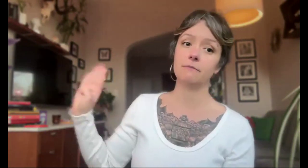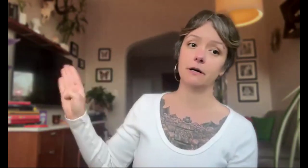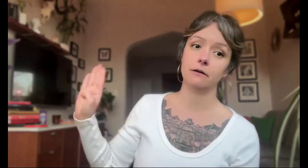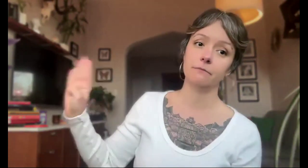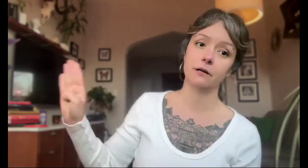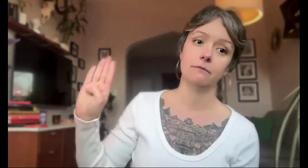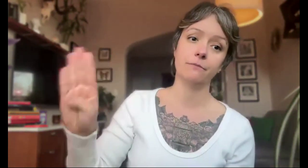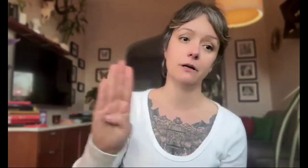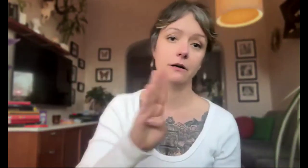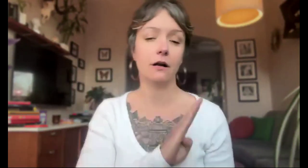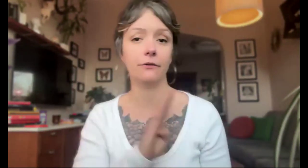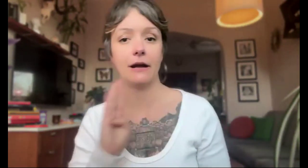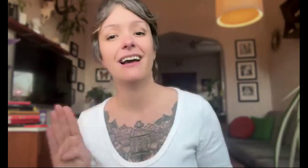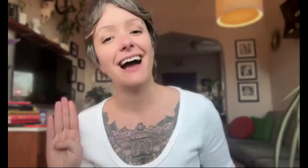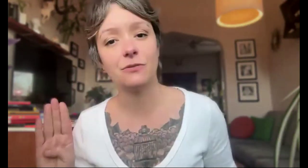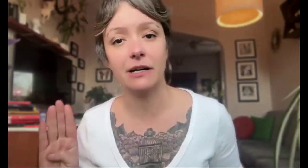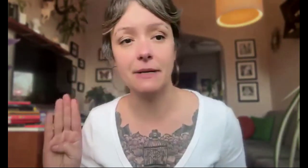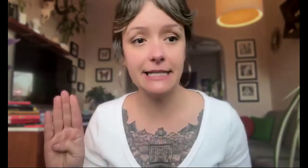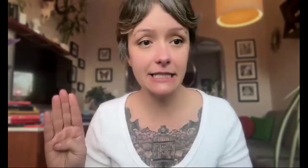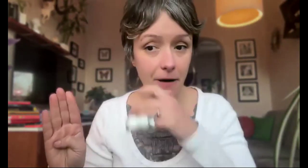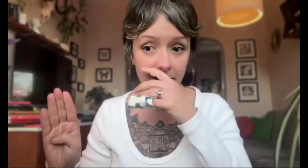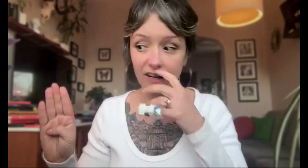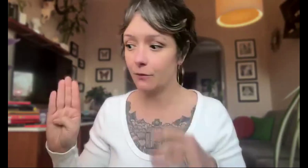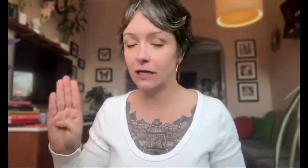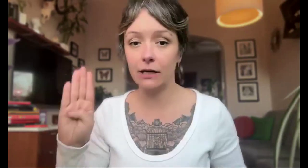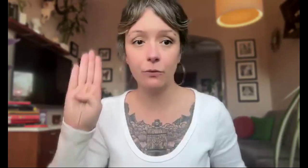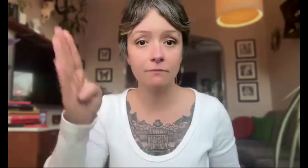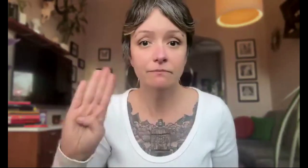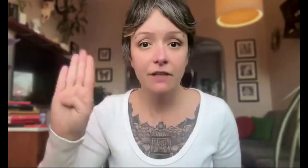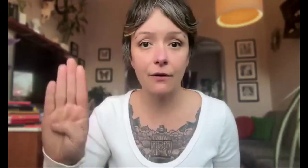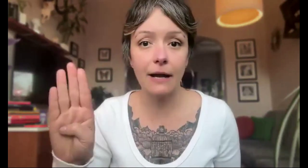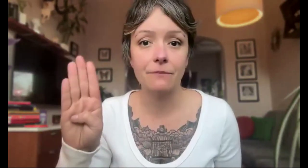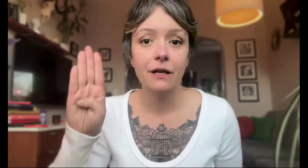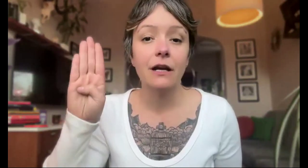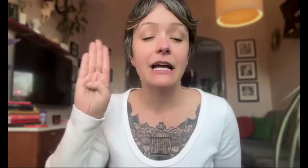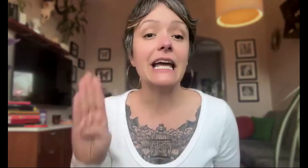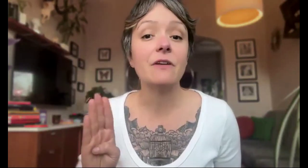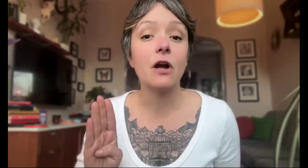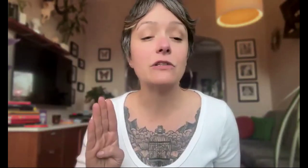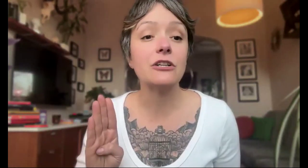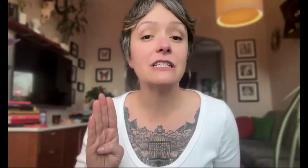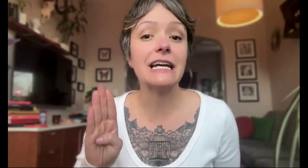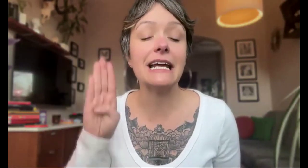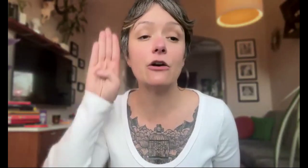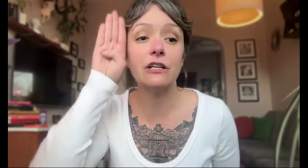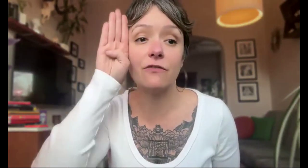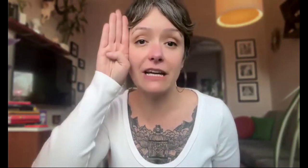side, B, B, B. All around. I just wanted a mini dance party. Felt like we needed one. Okay. If it goes on your skin, it goes on your